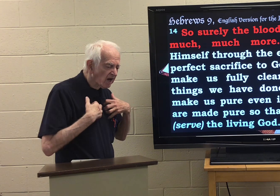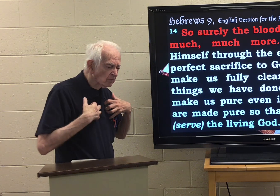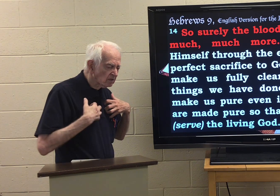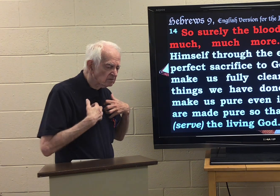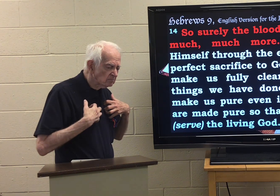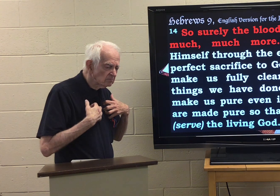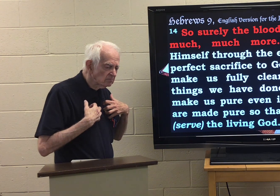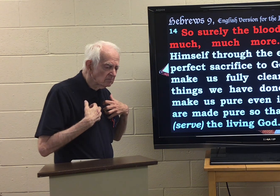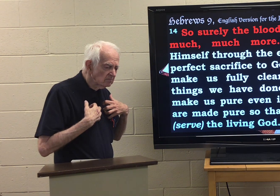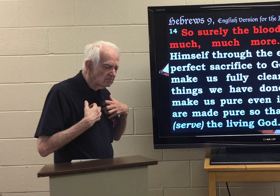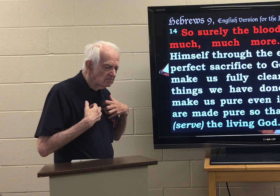of animals